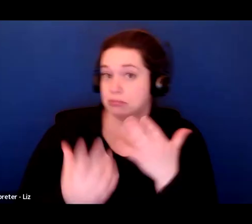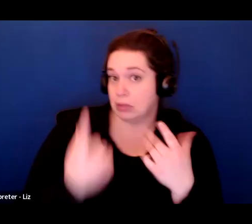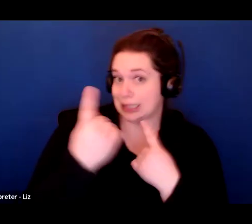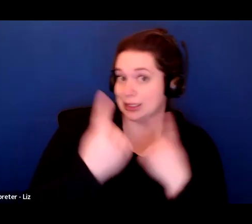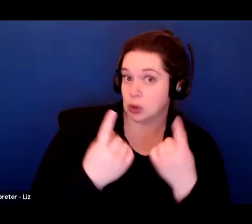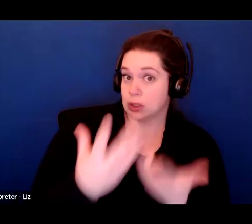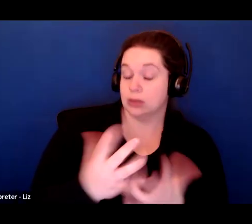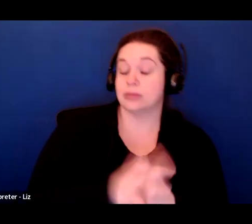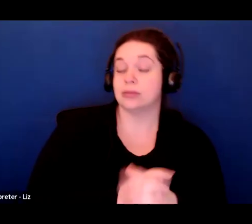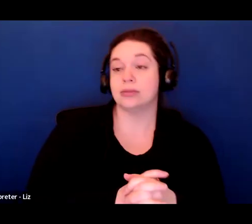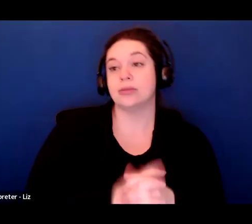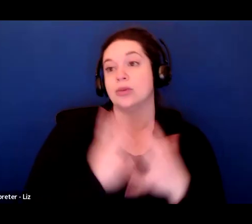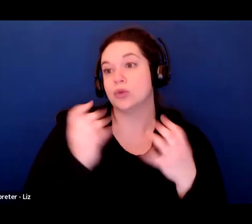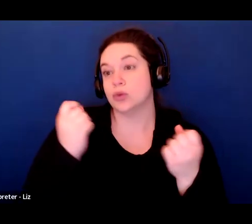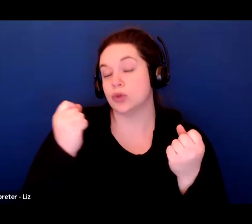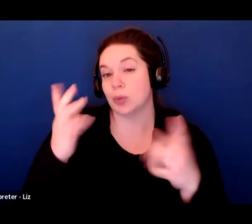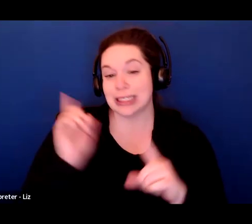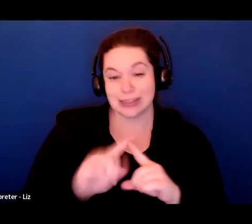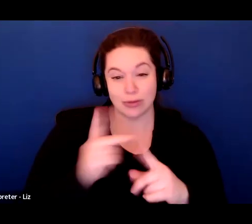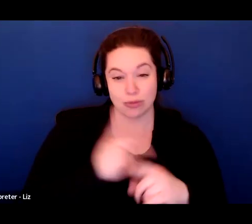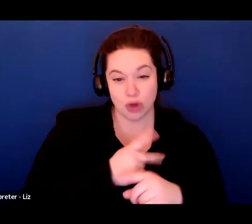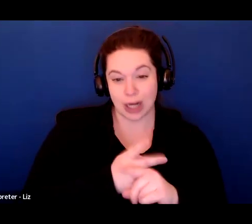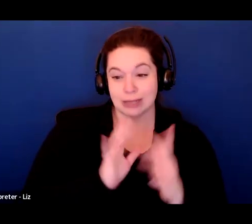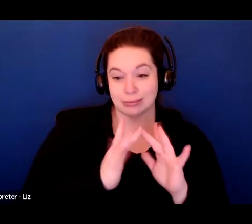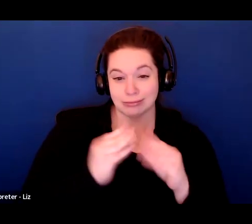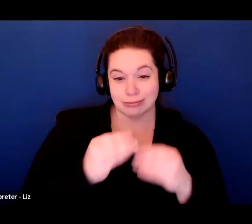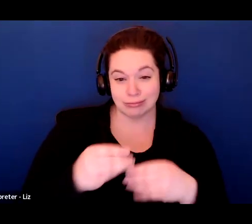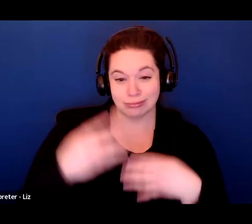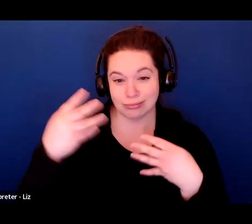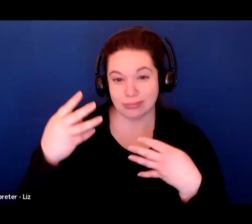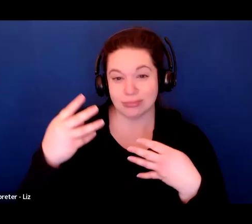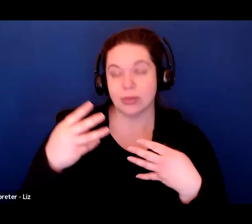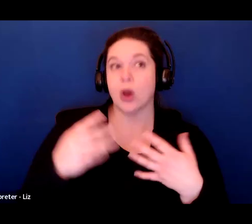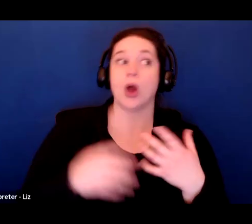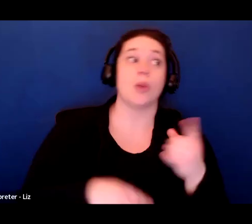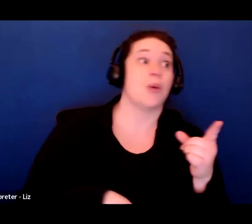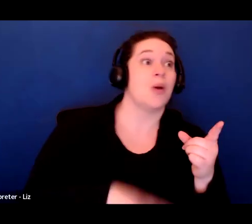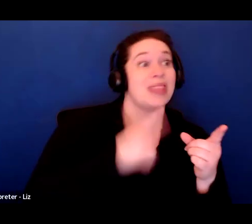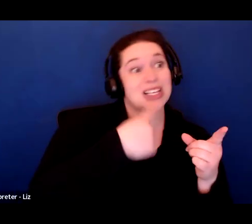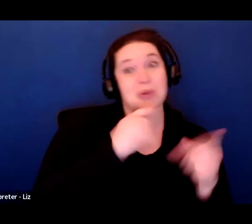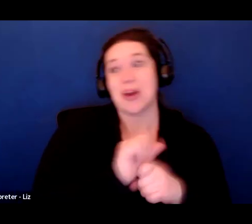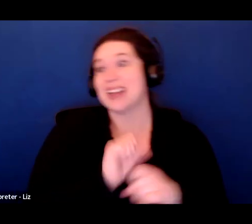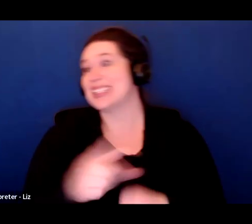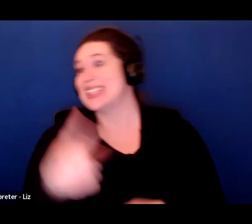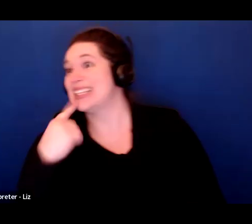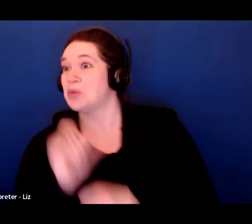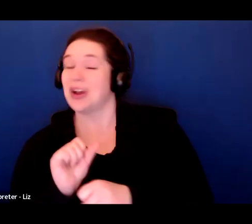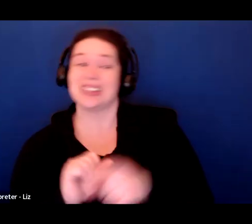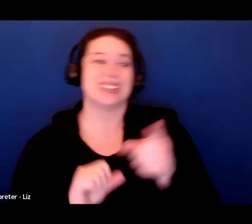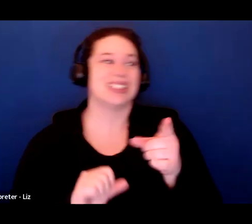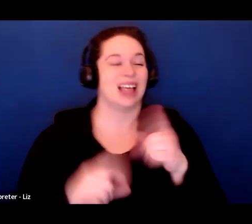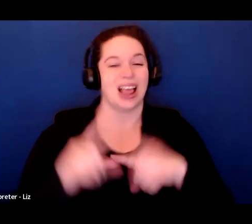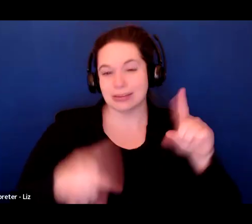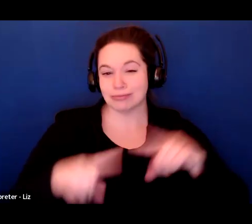consider it. There's so many products when you go on the internet. Oh, here this works, oh this works, oh that works. And it